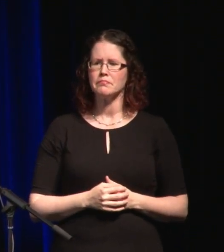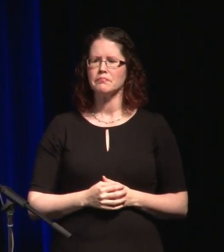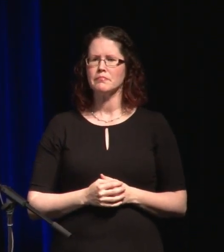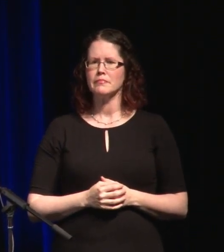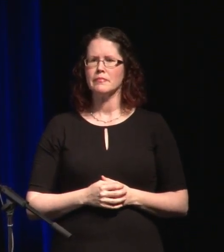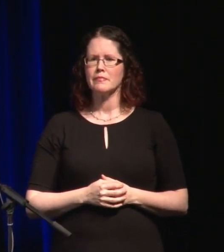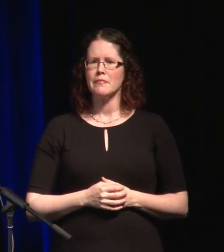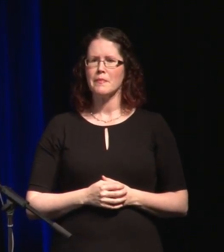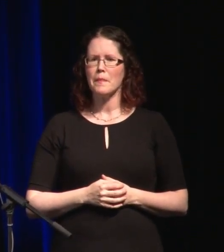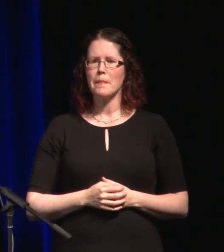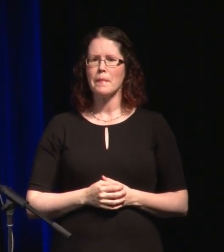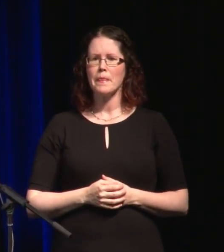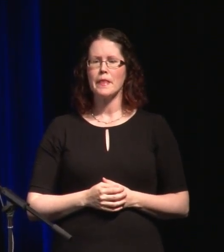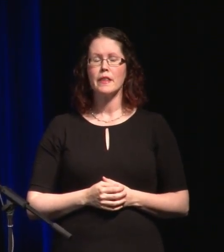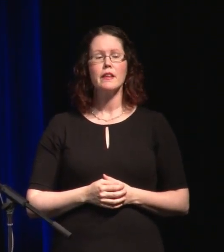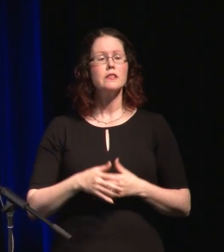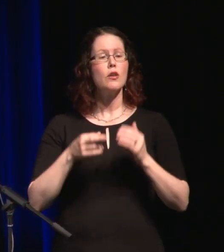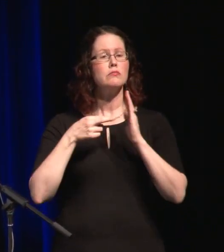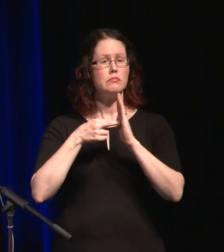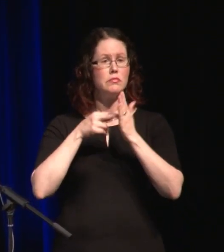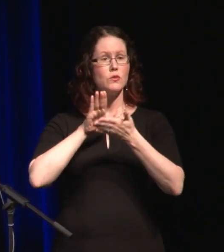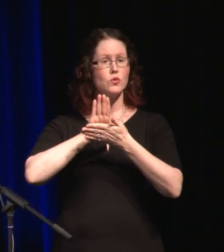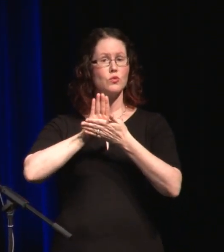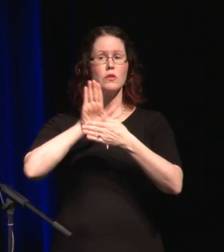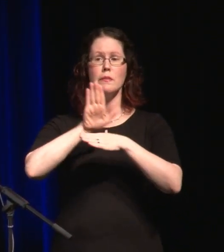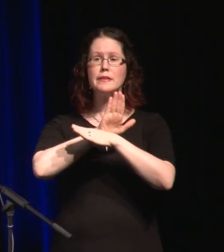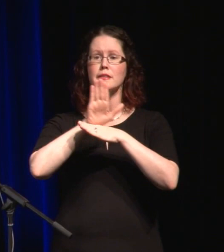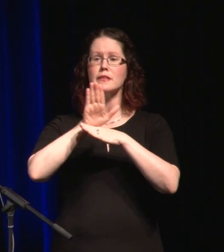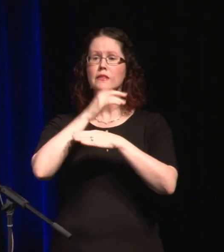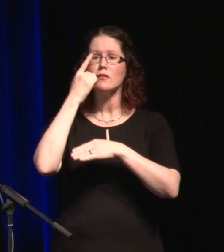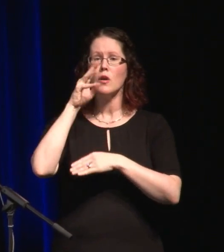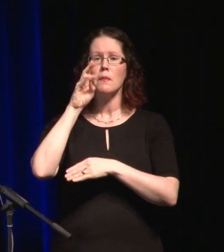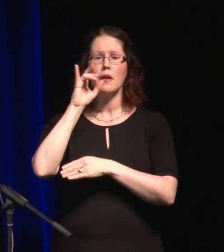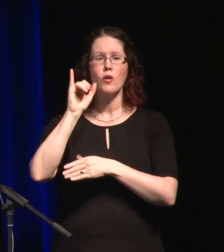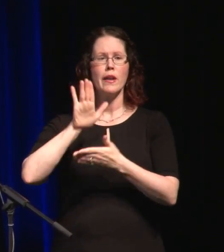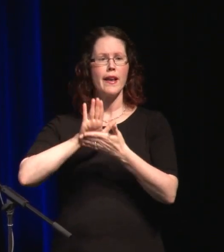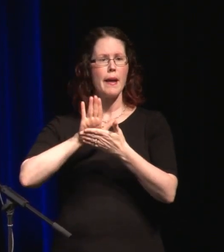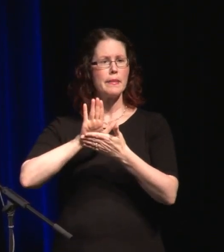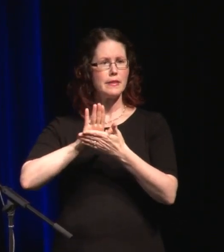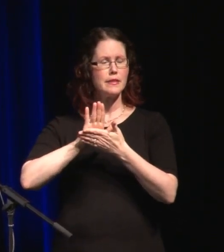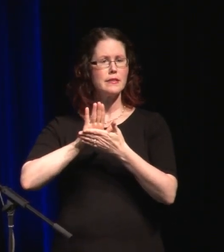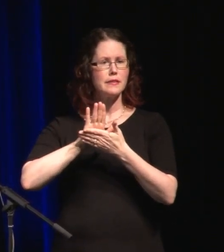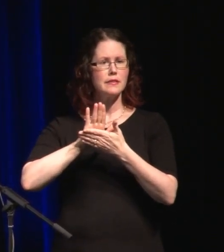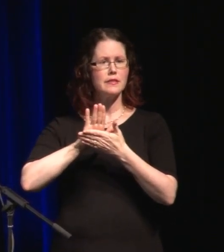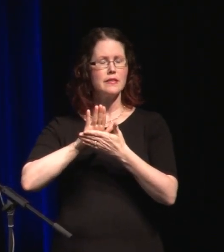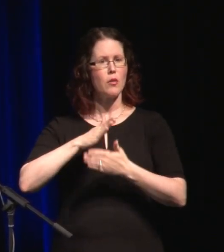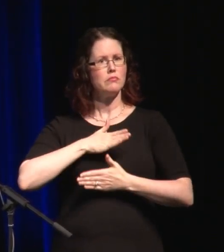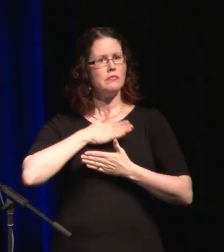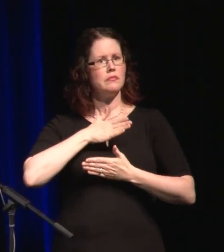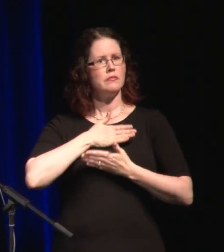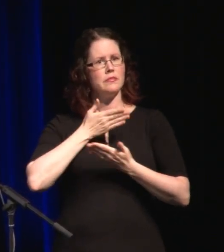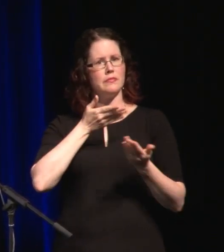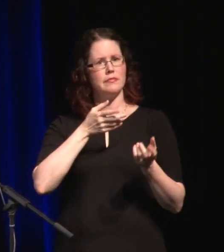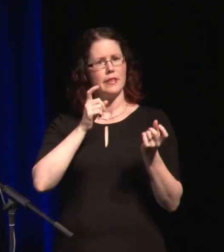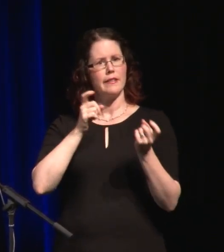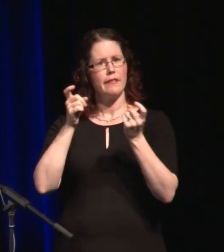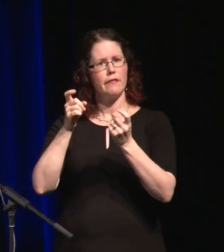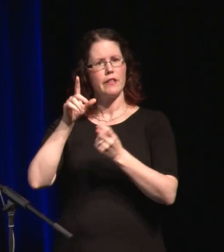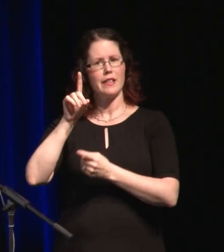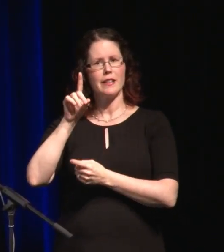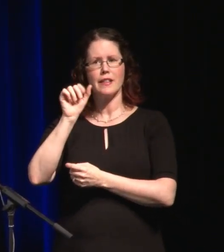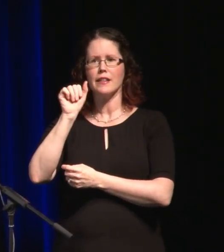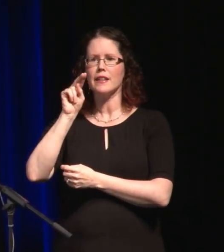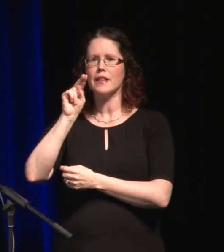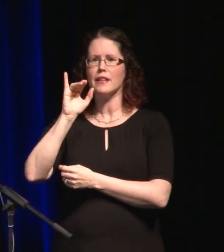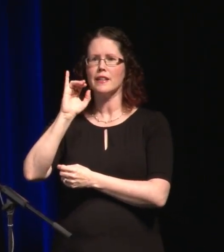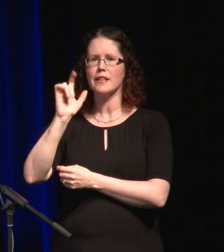Today, on behalf of the School of Business and Marconi campus, it is my privilege to present Daniel Christmas with